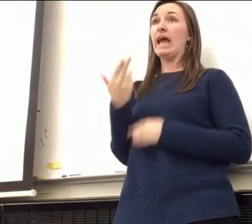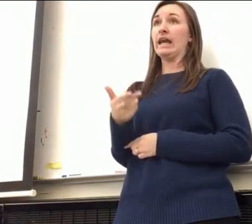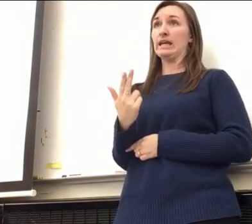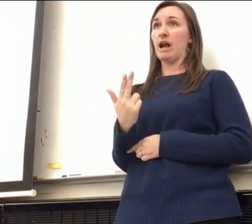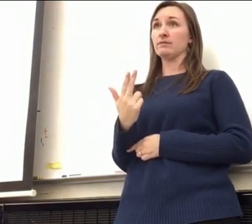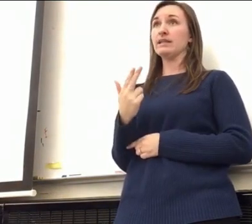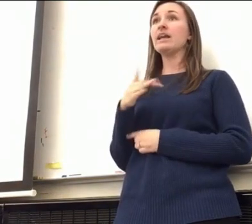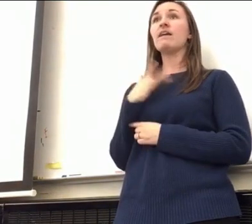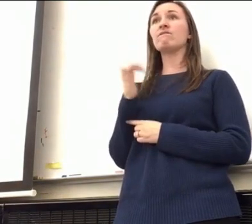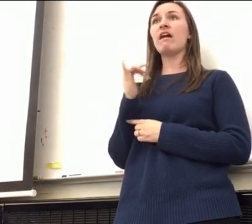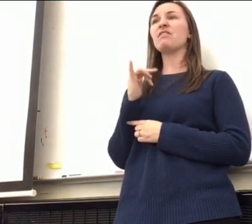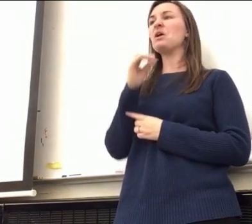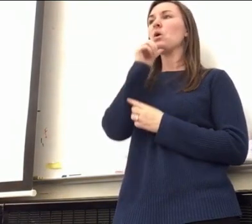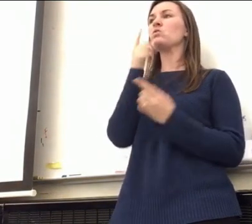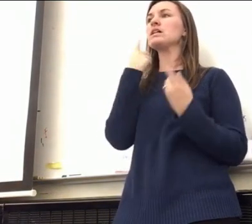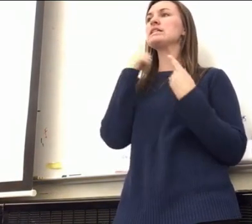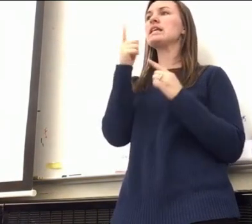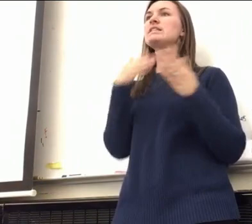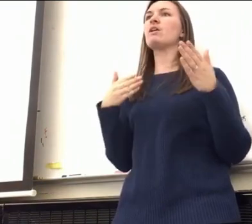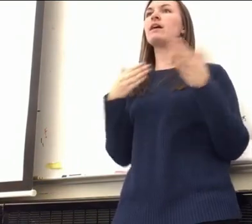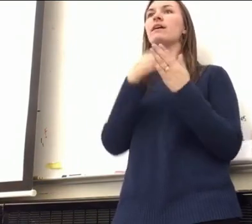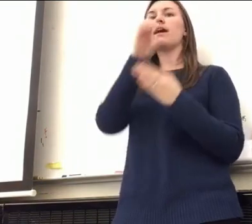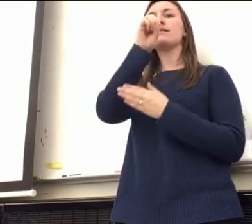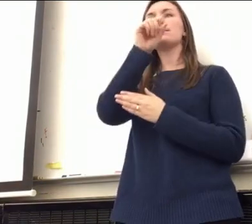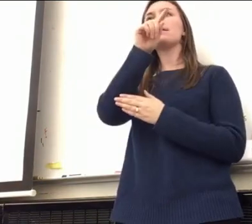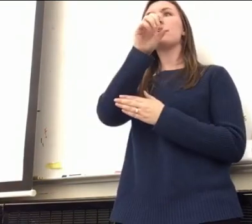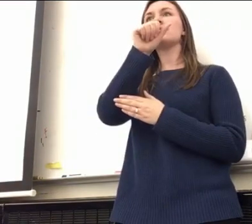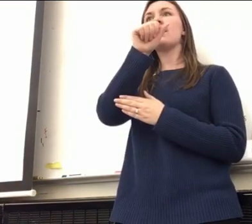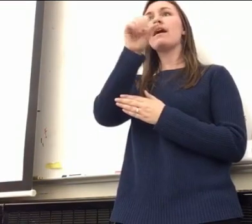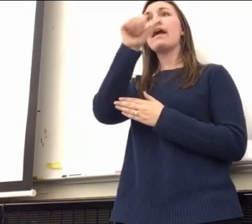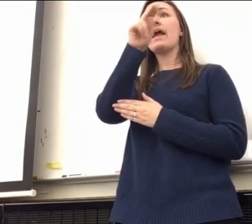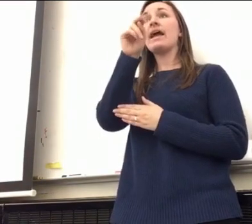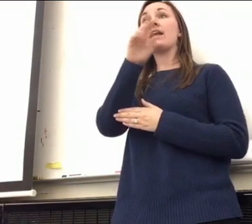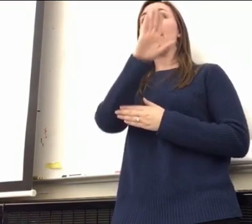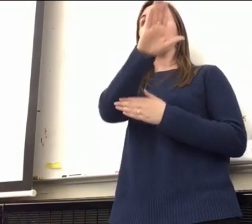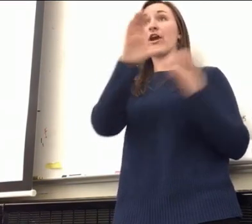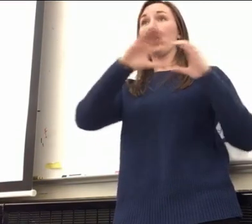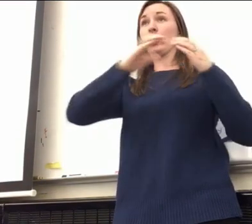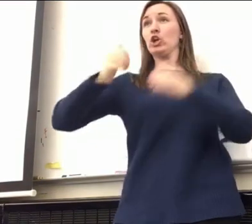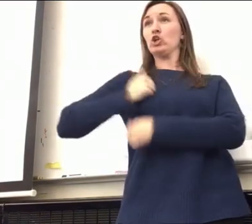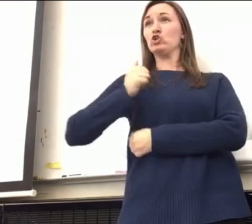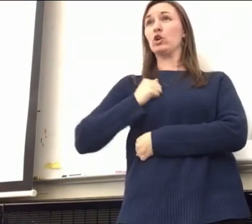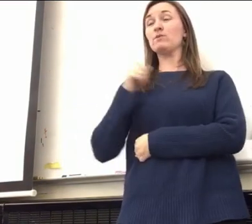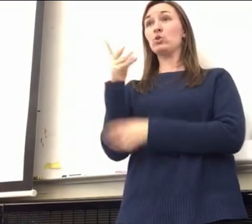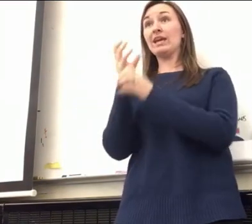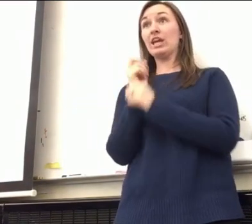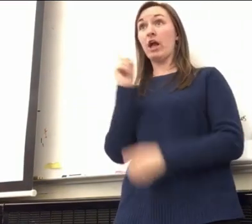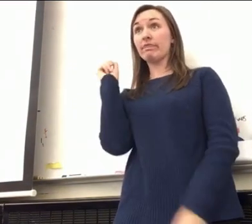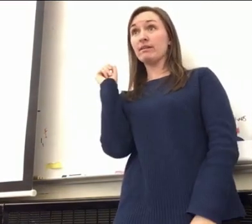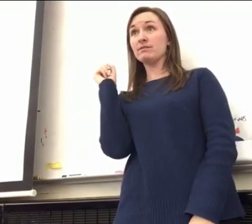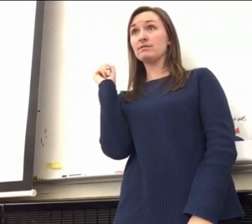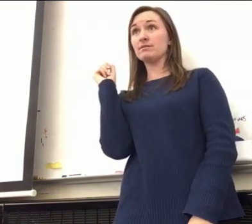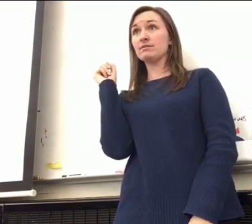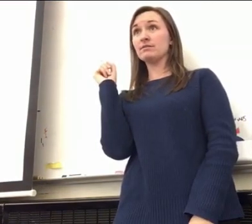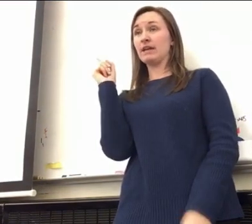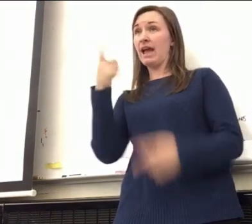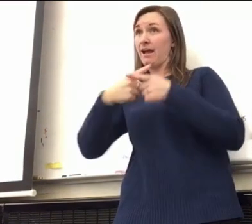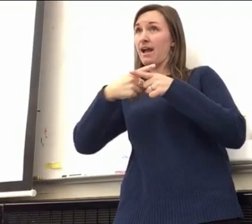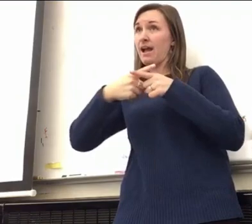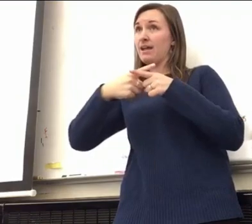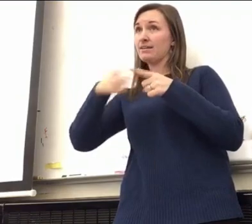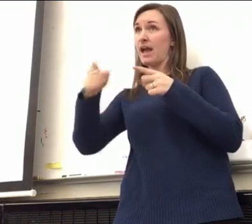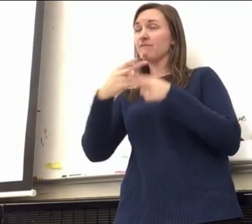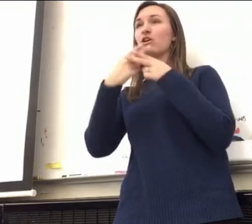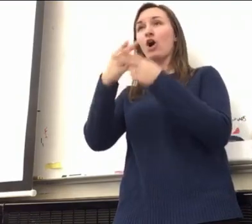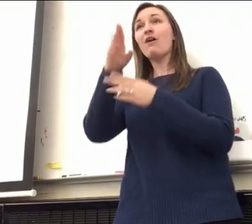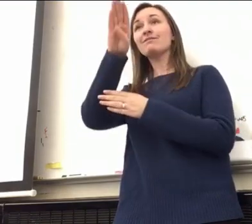felt like this was not successful against Santa Anna's troops, so instead he got out this thing, which was called a Bowie knife. A knife is it's a